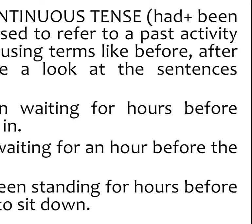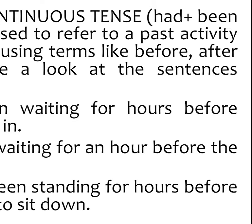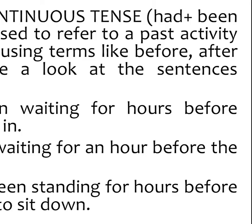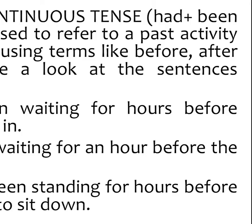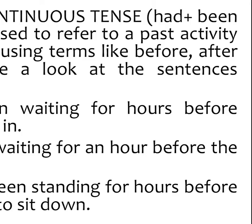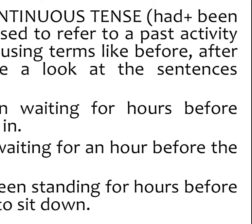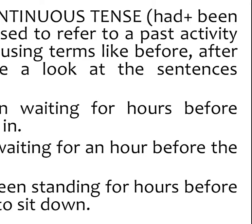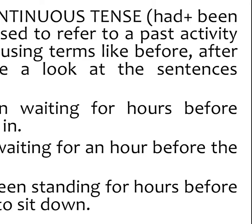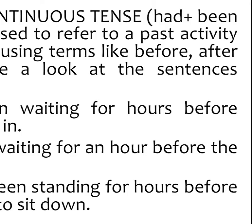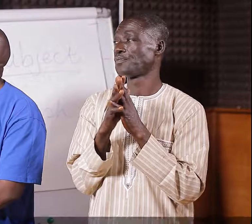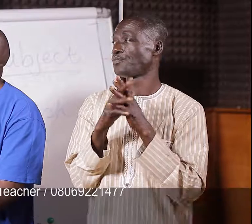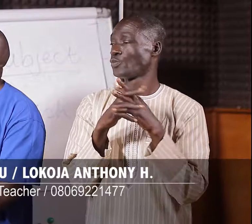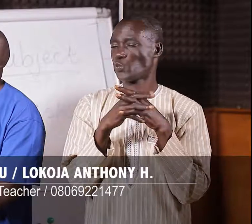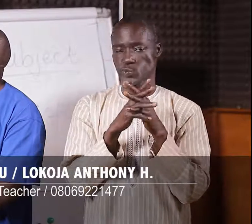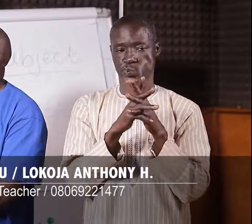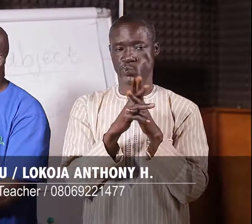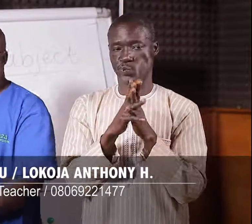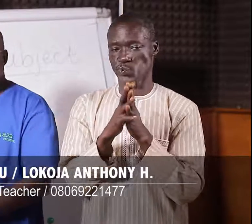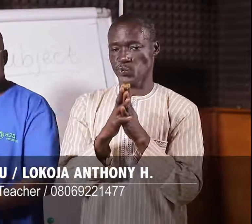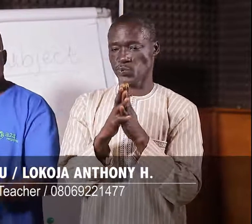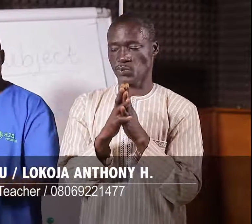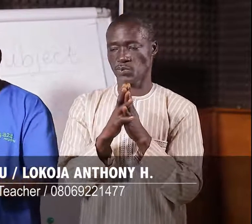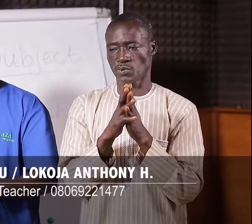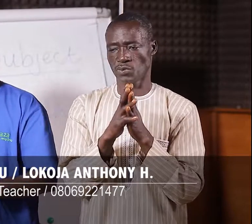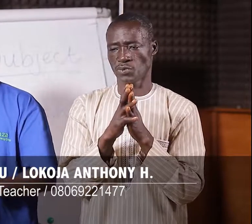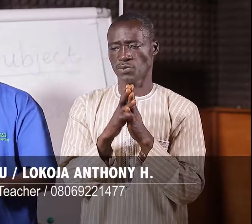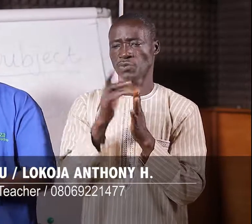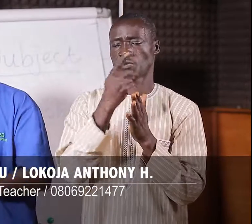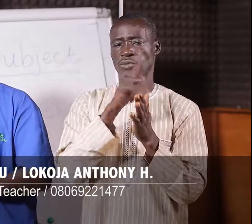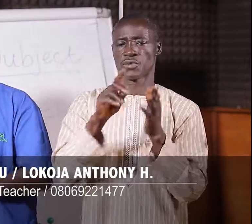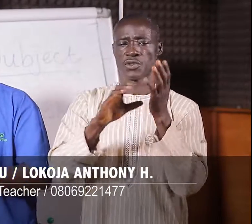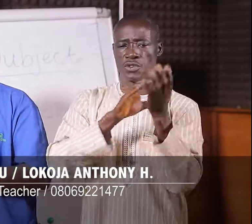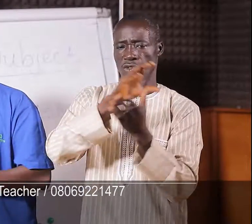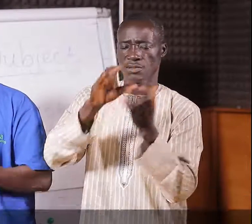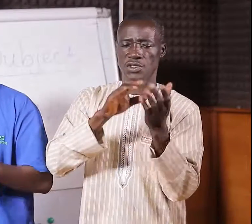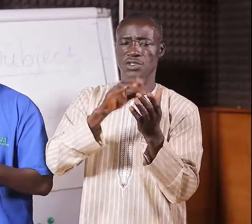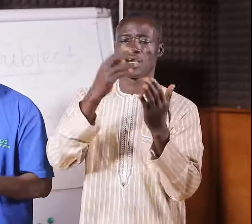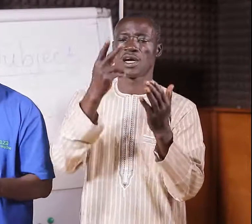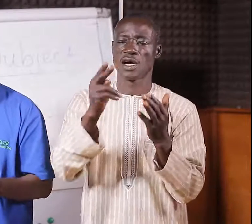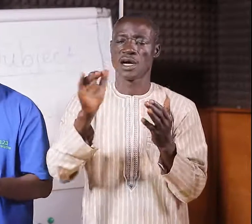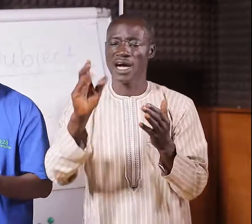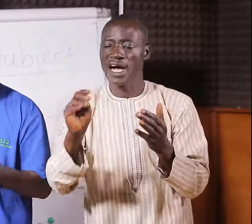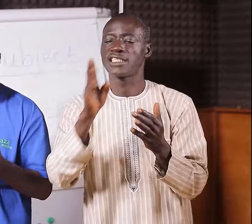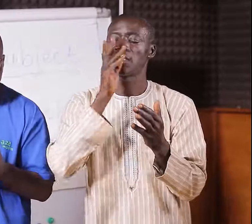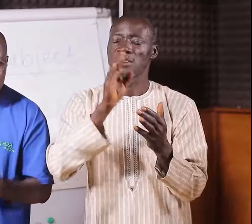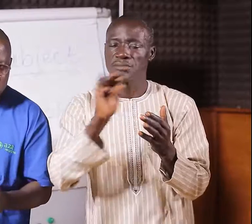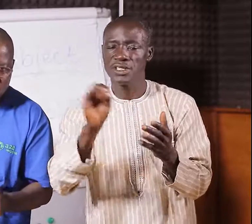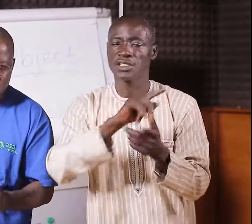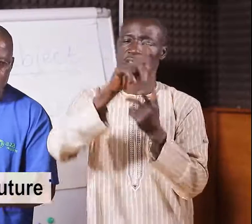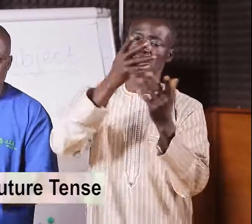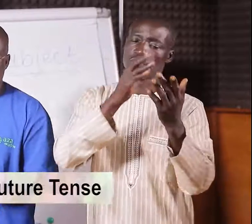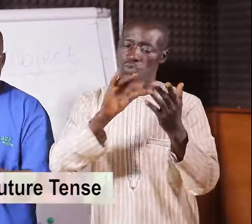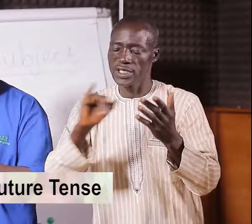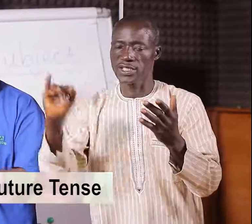being ushered in. Now you see the combination is here is had been